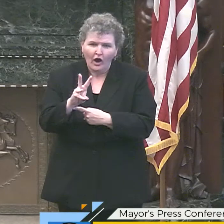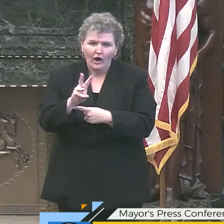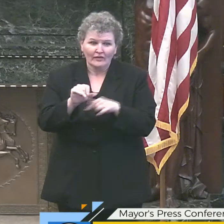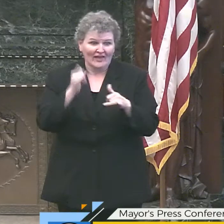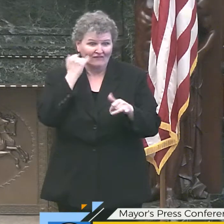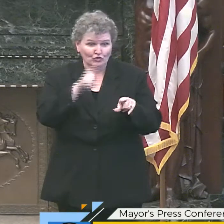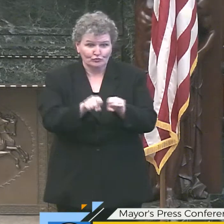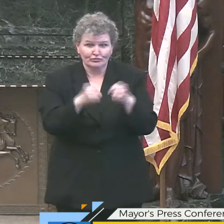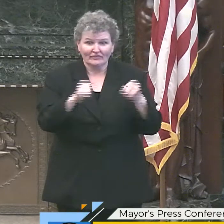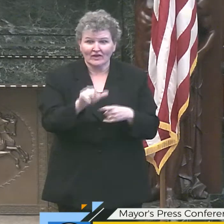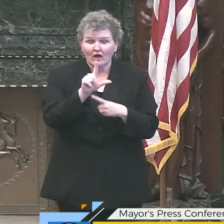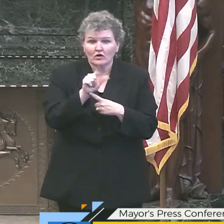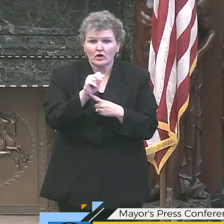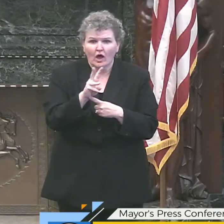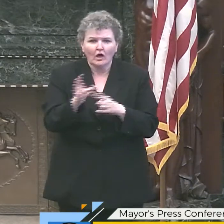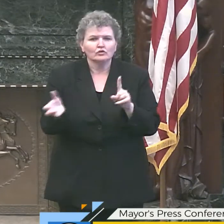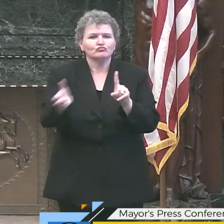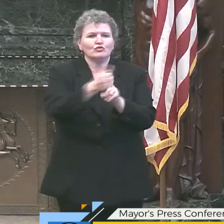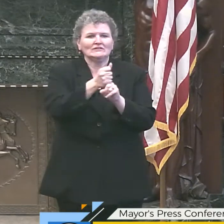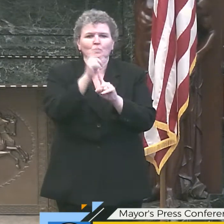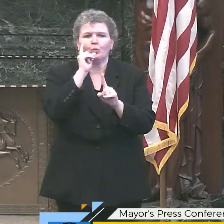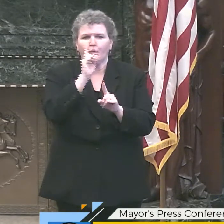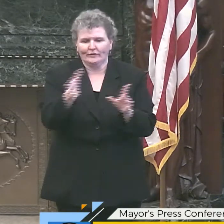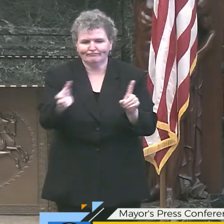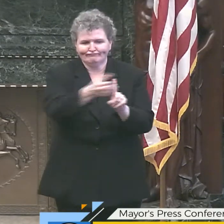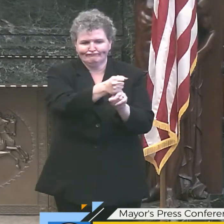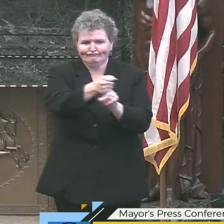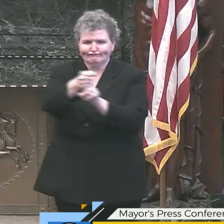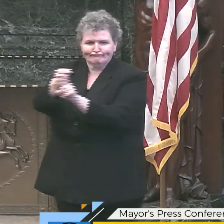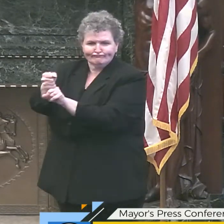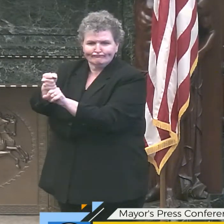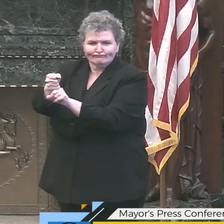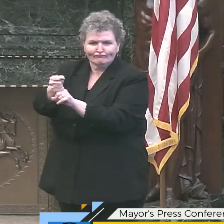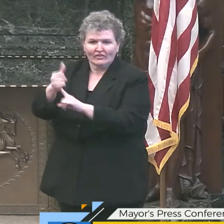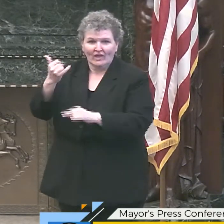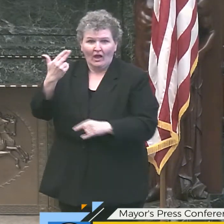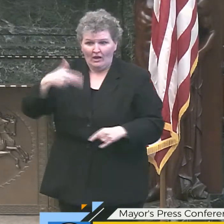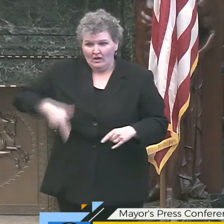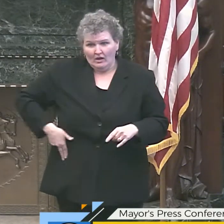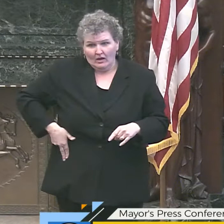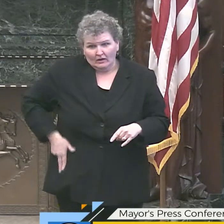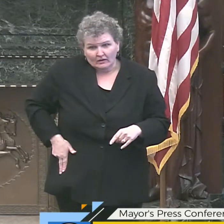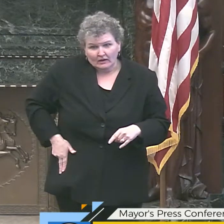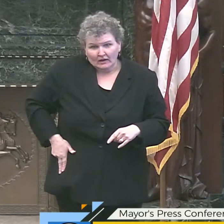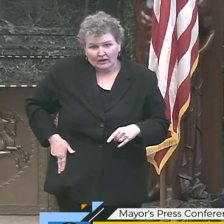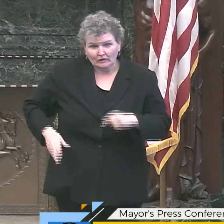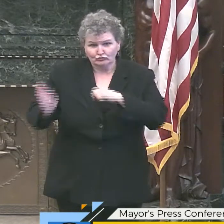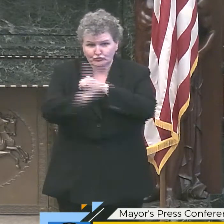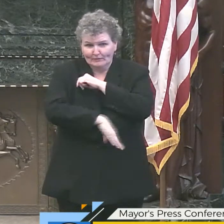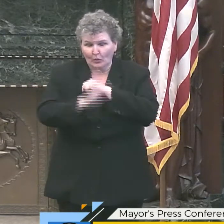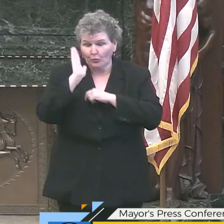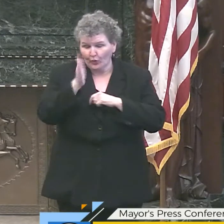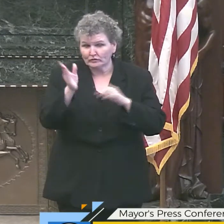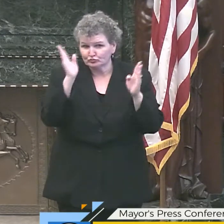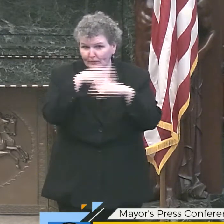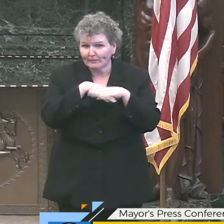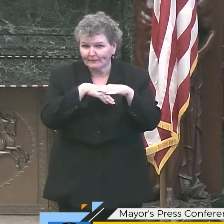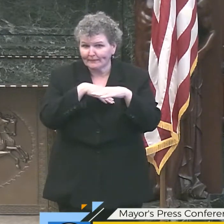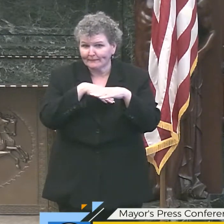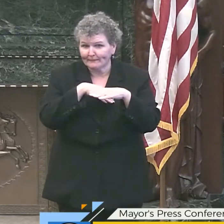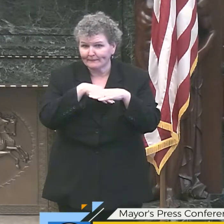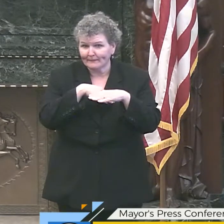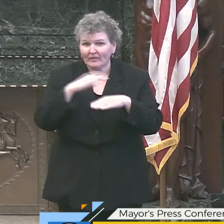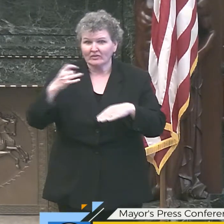It's that simple. Put the guns down or face the consequences. Commissioner Outlaw has joined us here today in case reporters have questions on